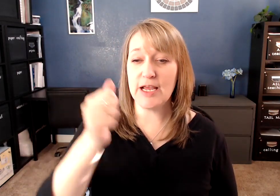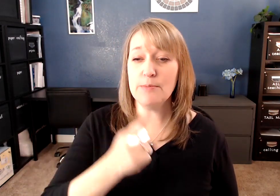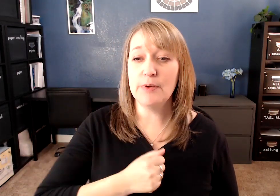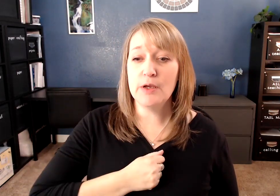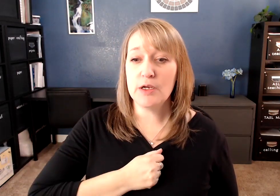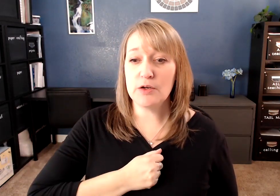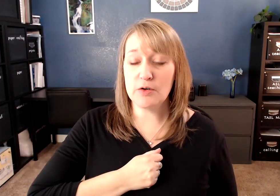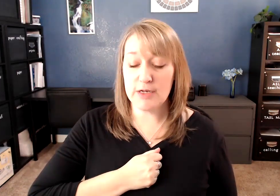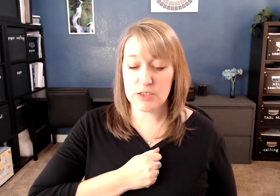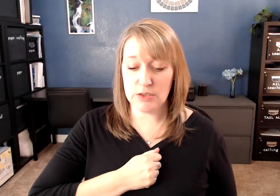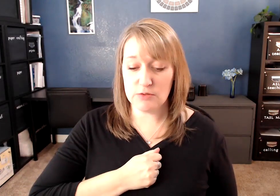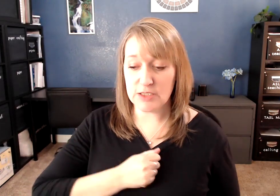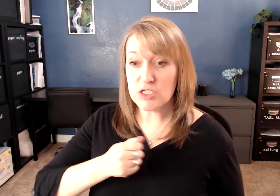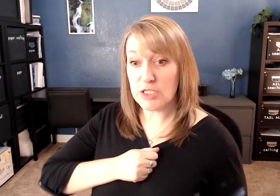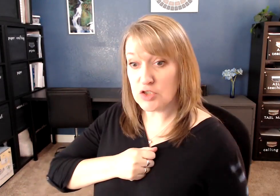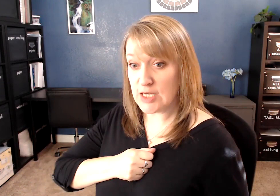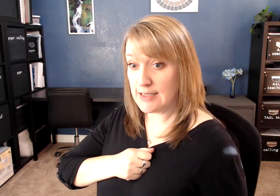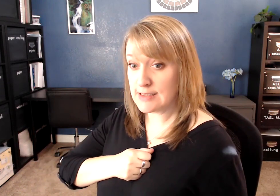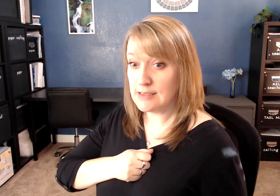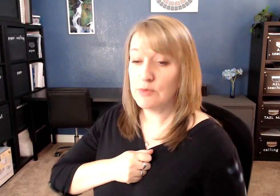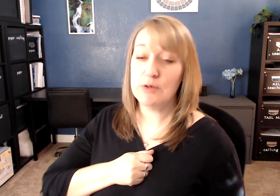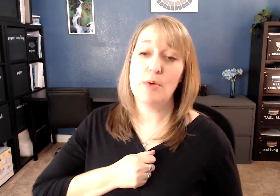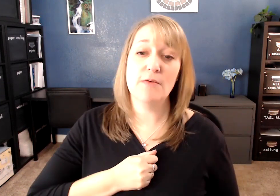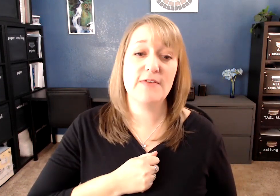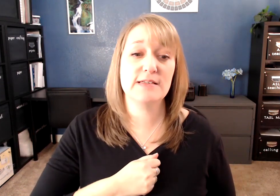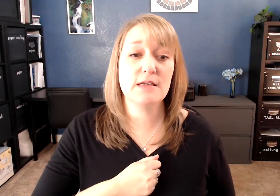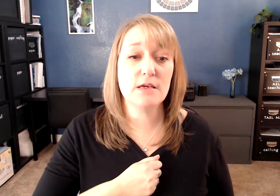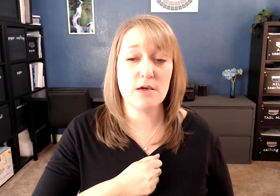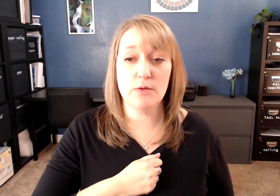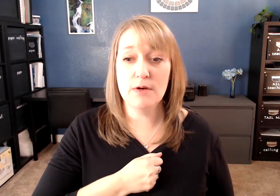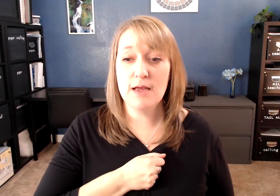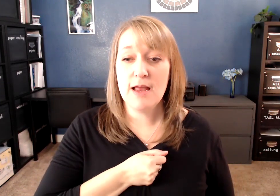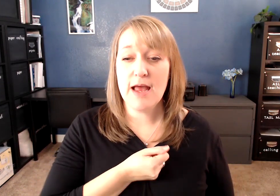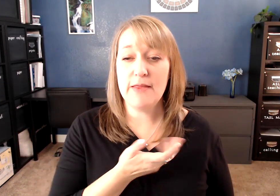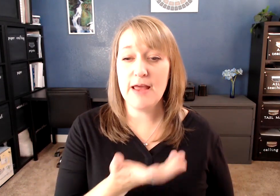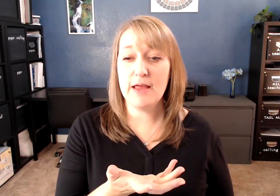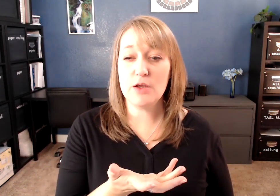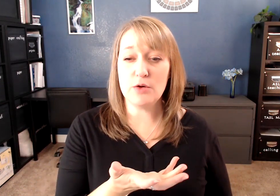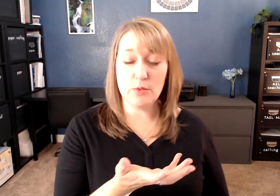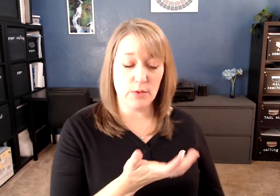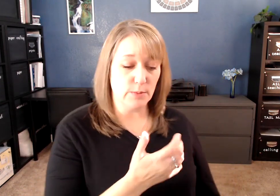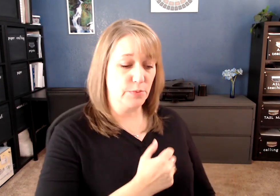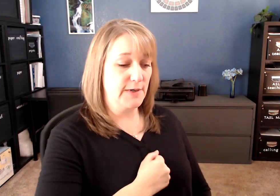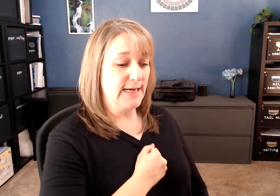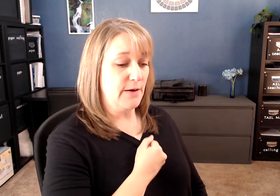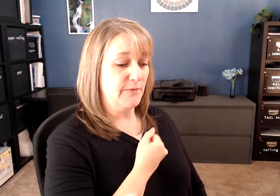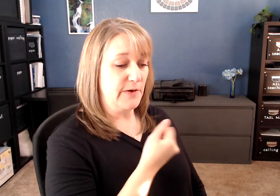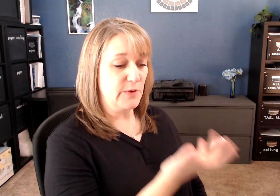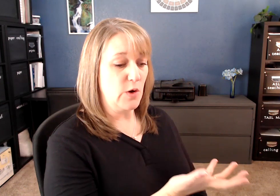shape. You're going to touch it to your chest, your palm facing you, and then you bring it out in front of you and